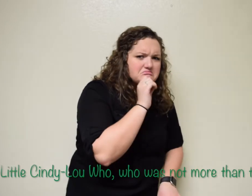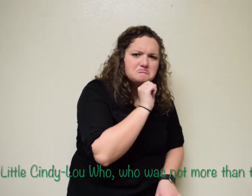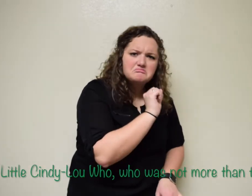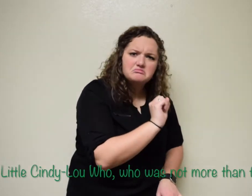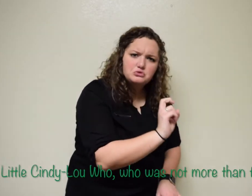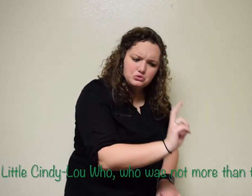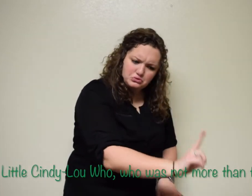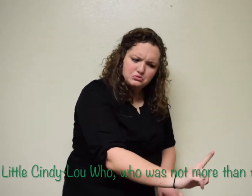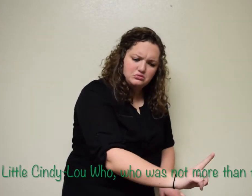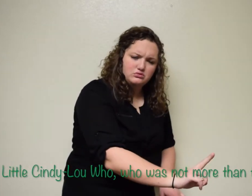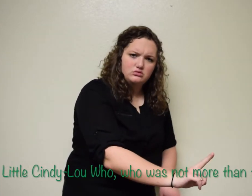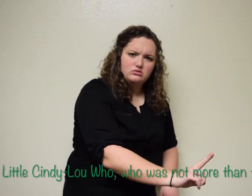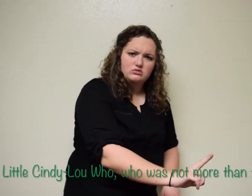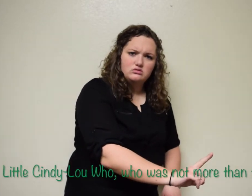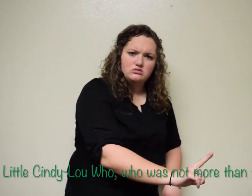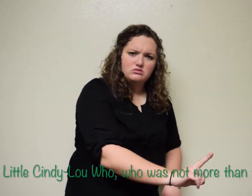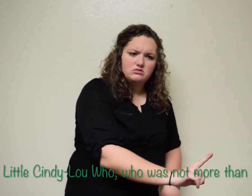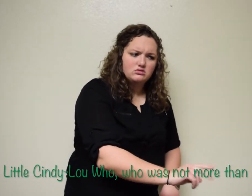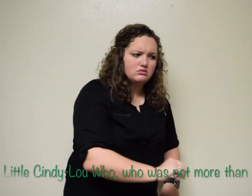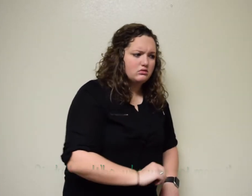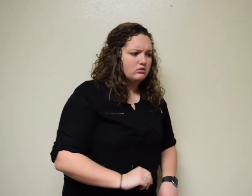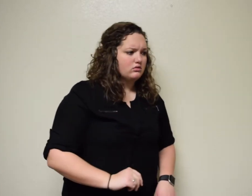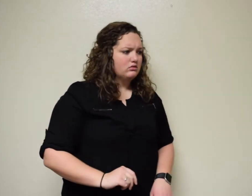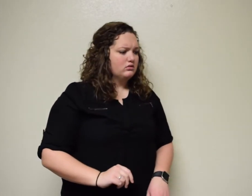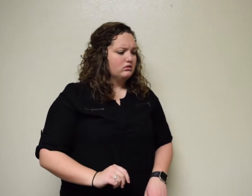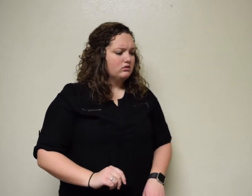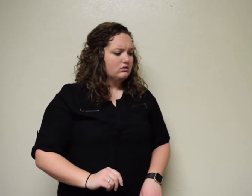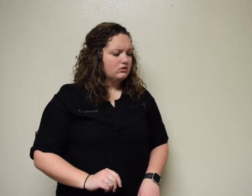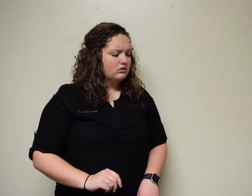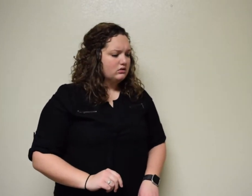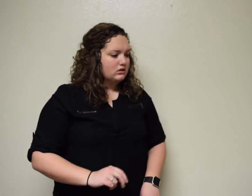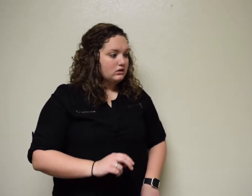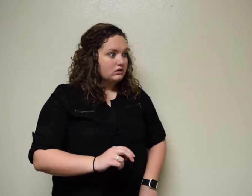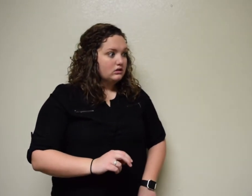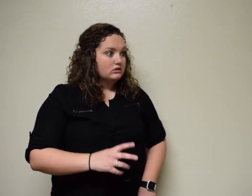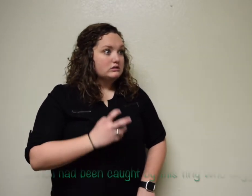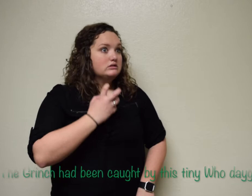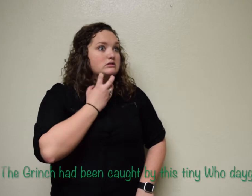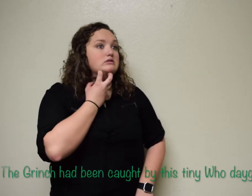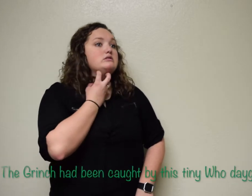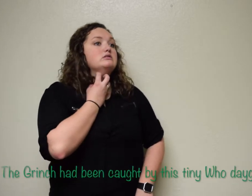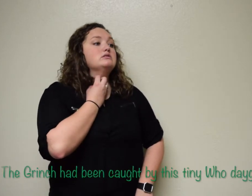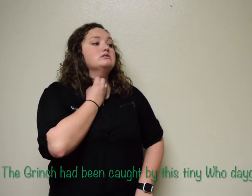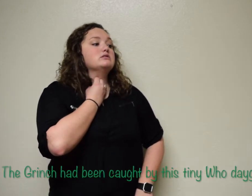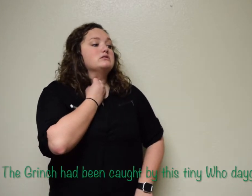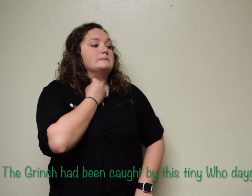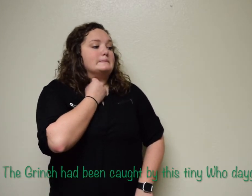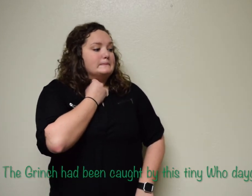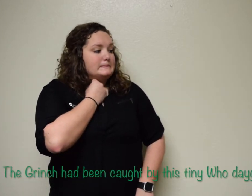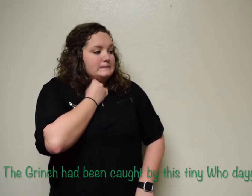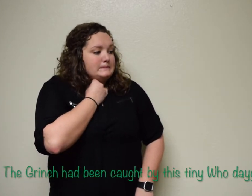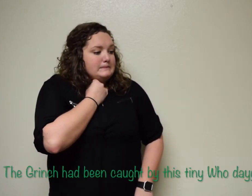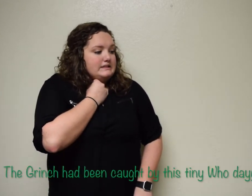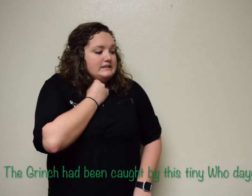who was not more than two the Grinch had been caught by this tiny who daughter